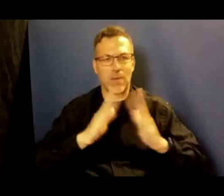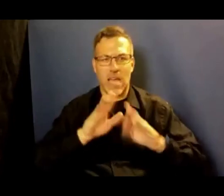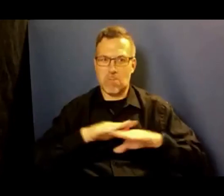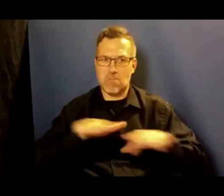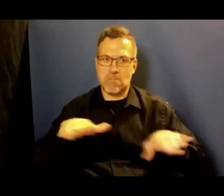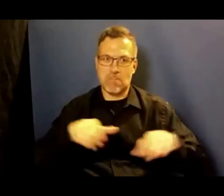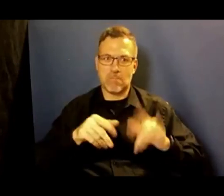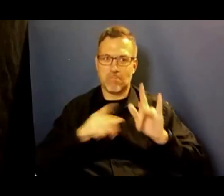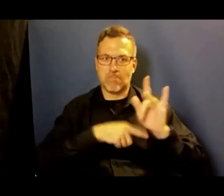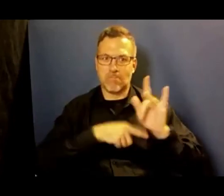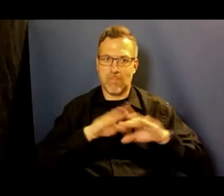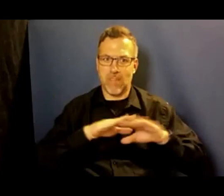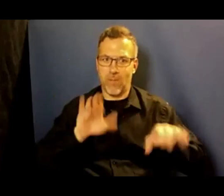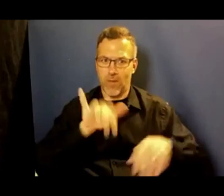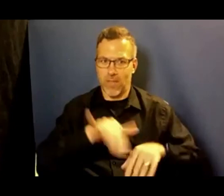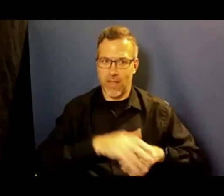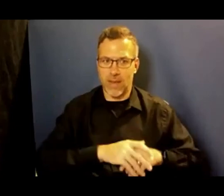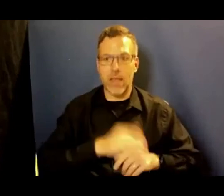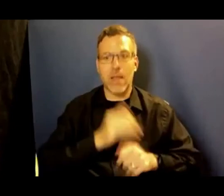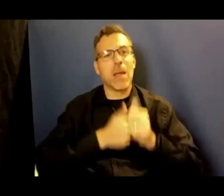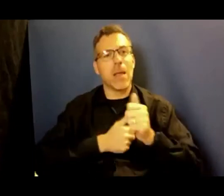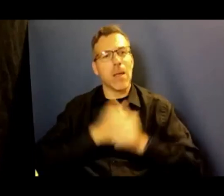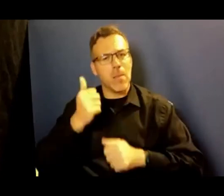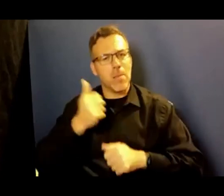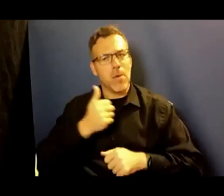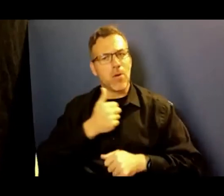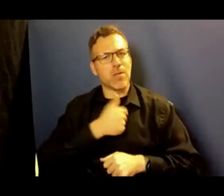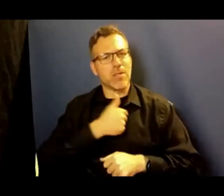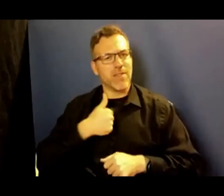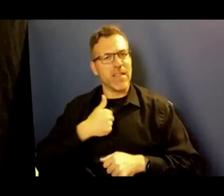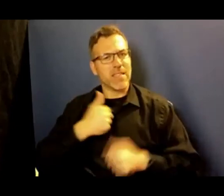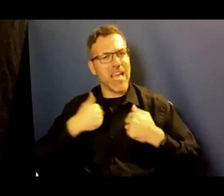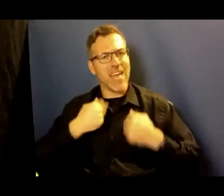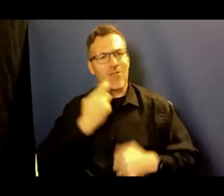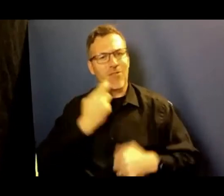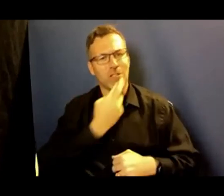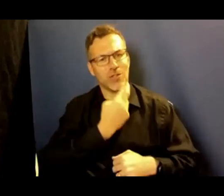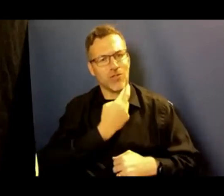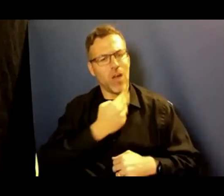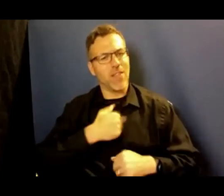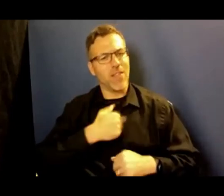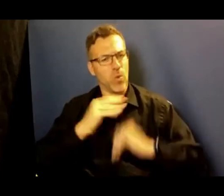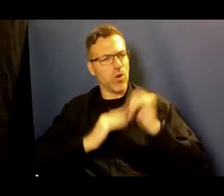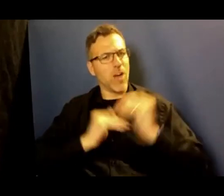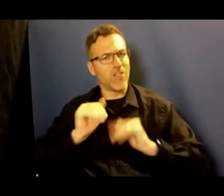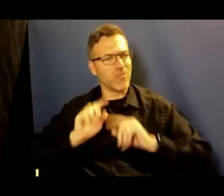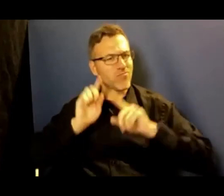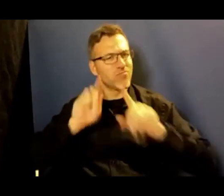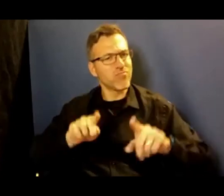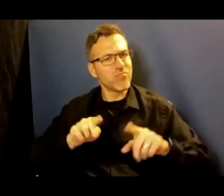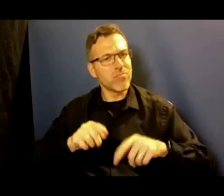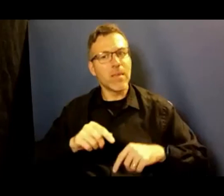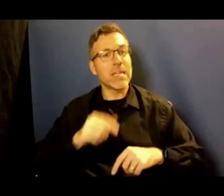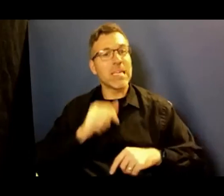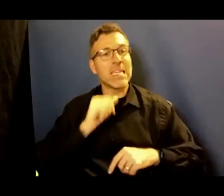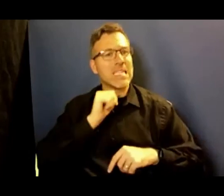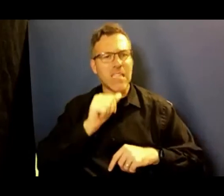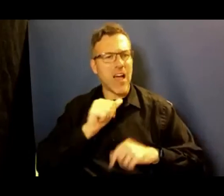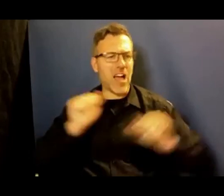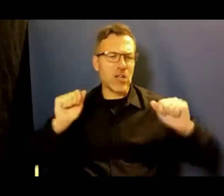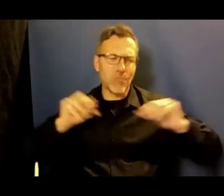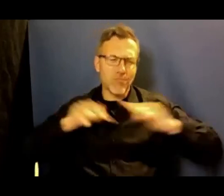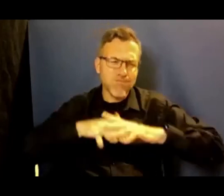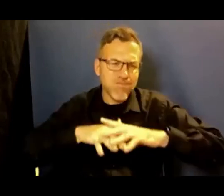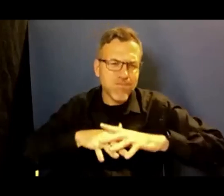I think most of us have a restaurant that we're comfortable going to. It's one that's not crowded. It's the one